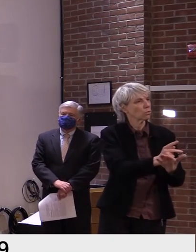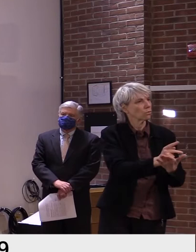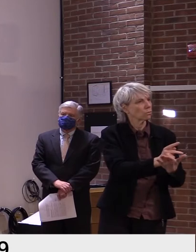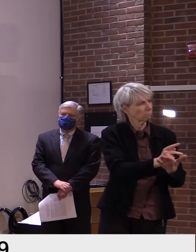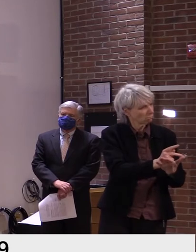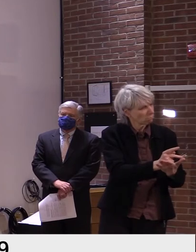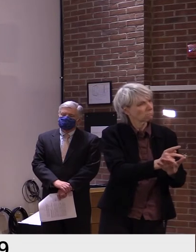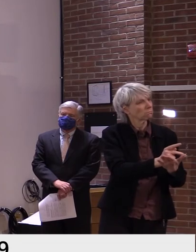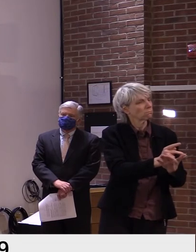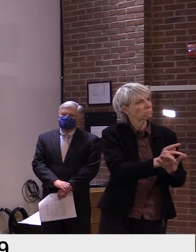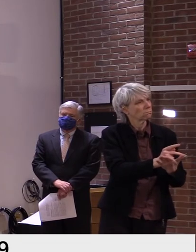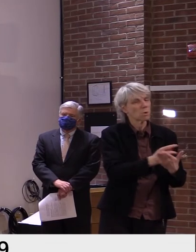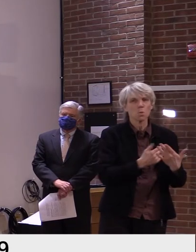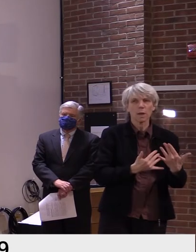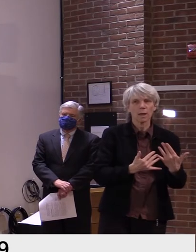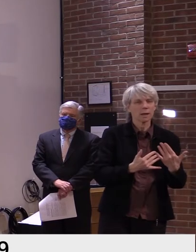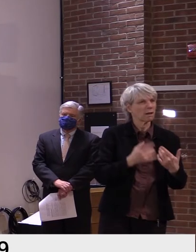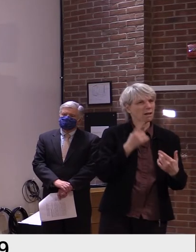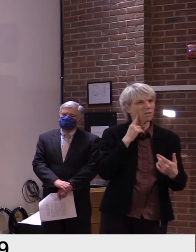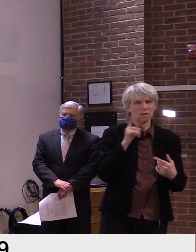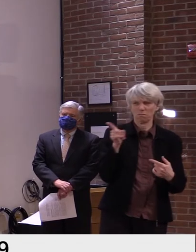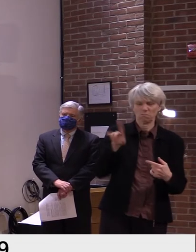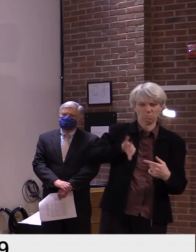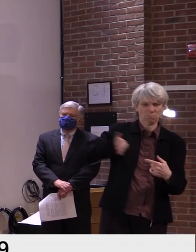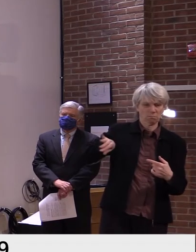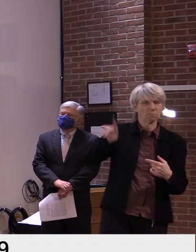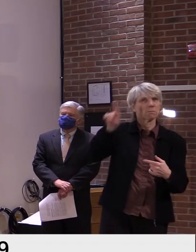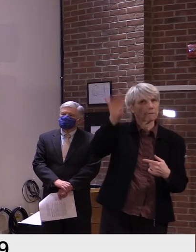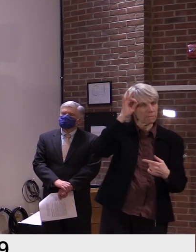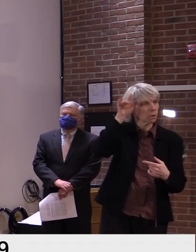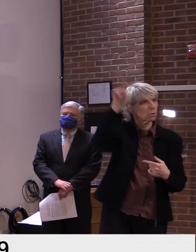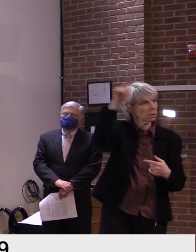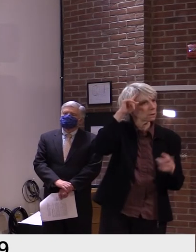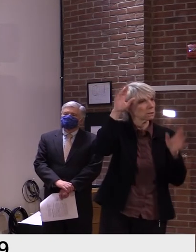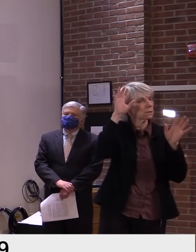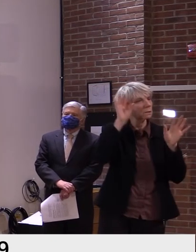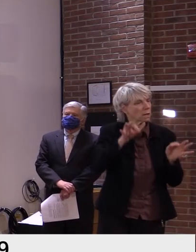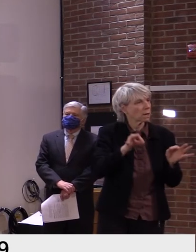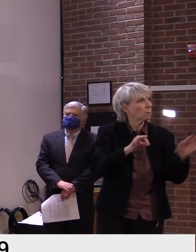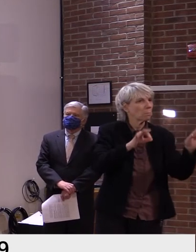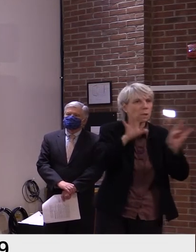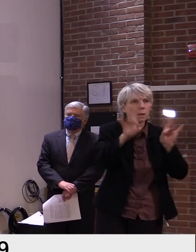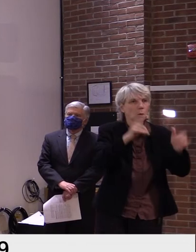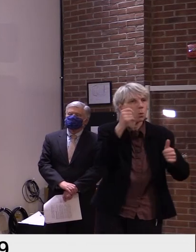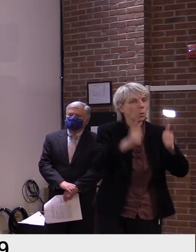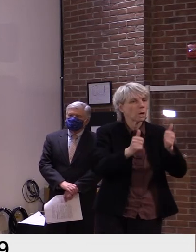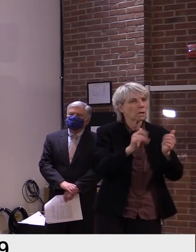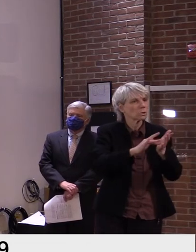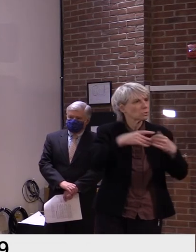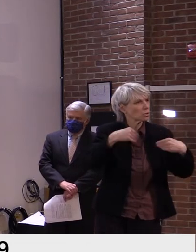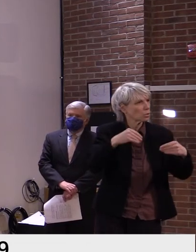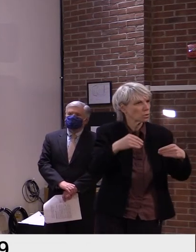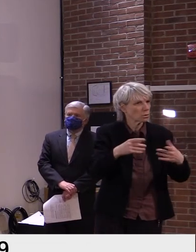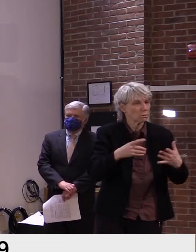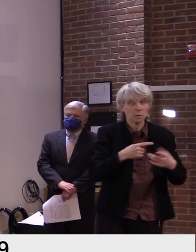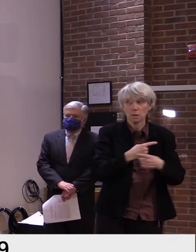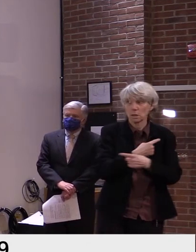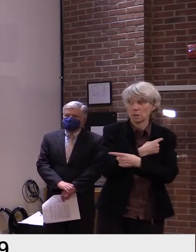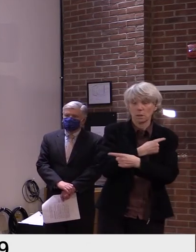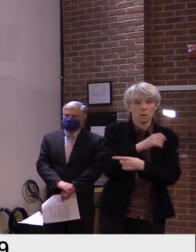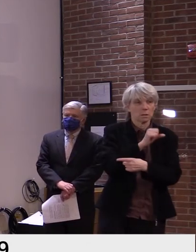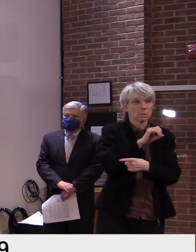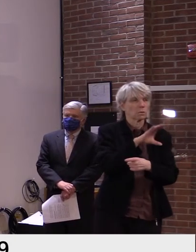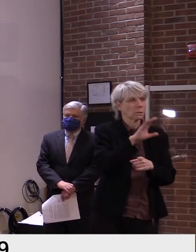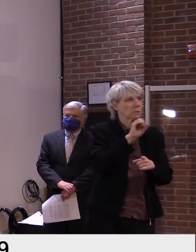to be the federal government's decision when they would participate in our state. Yeah, I'd let Secretary